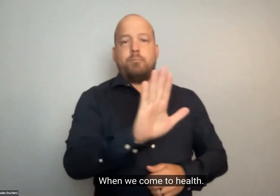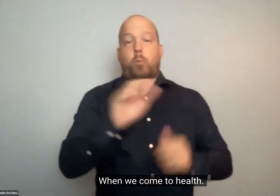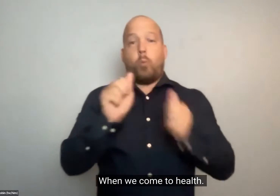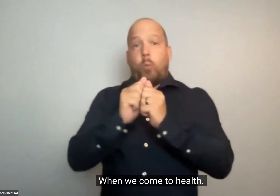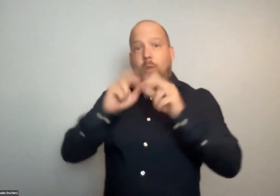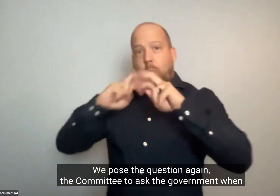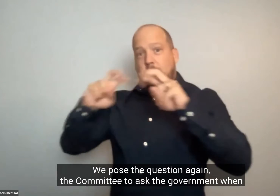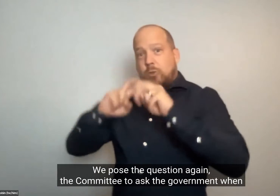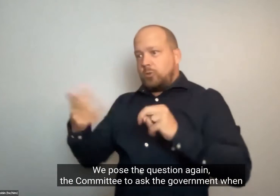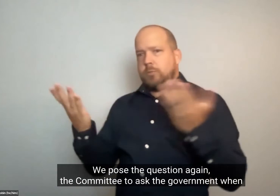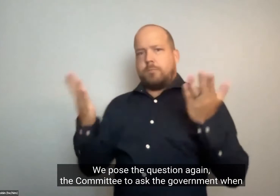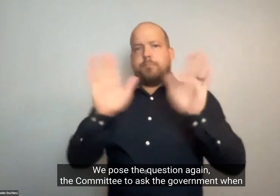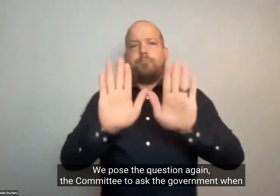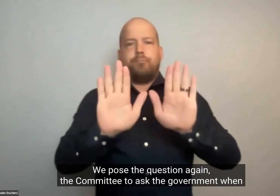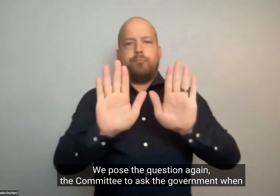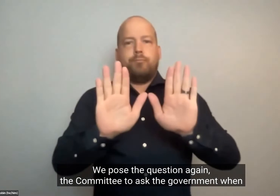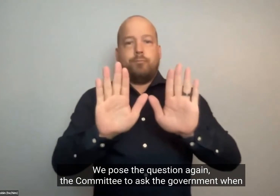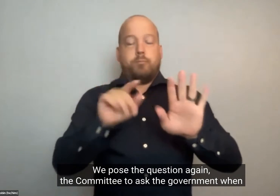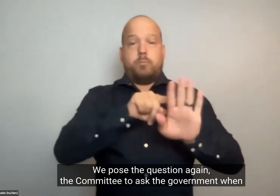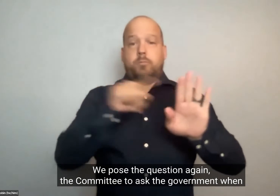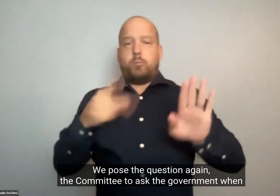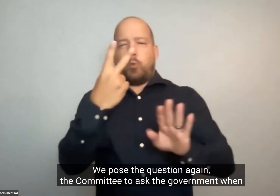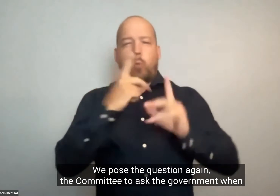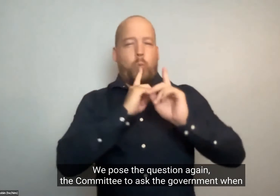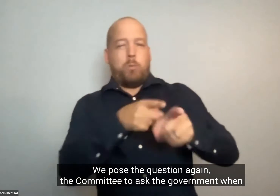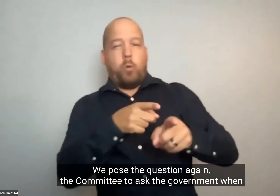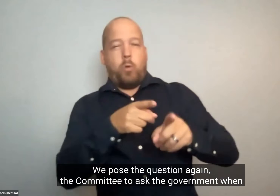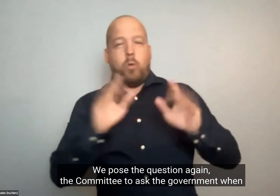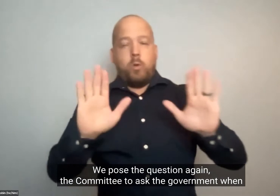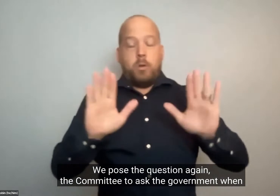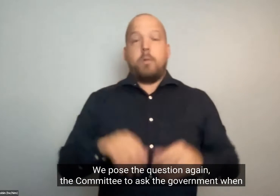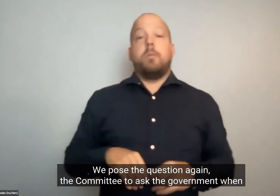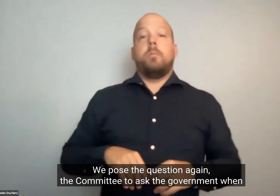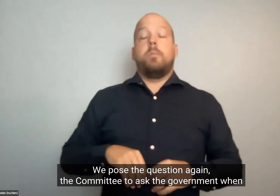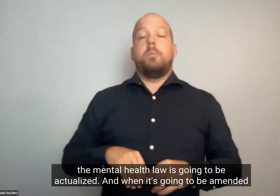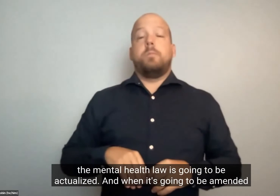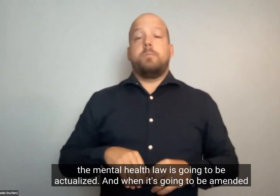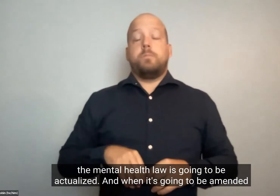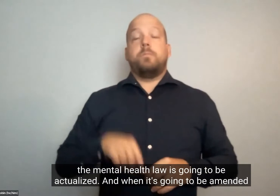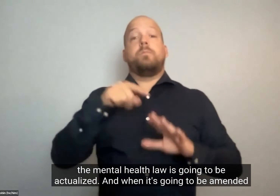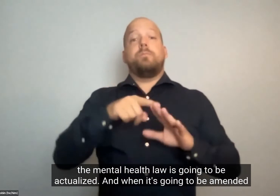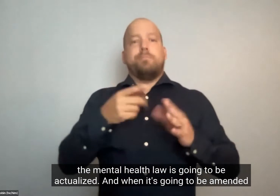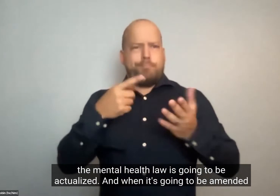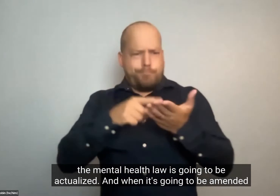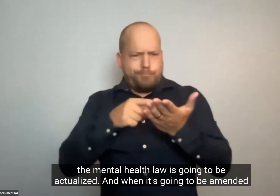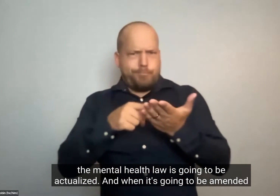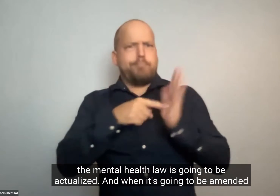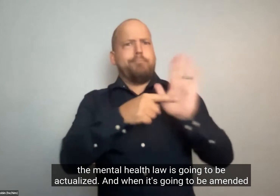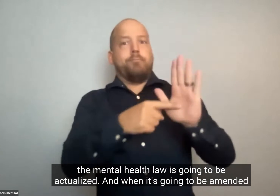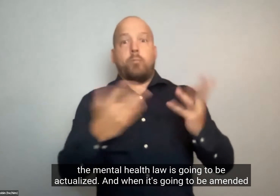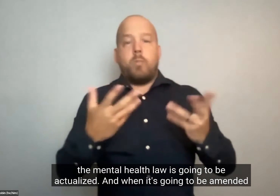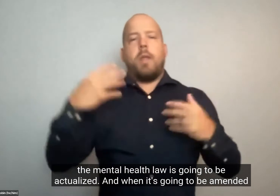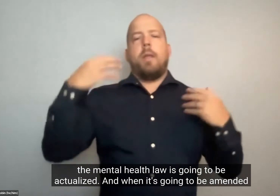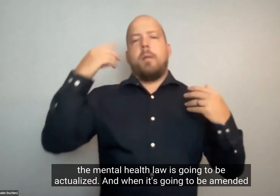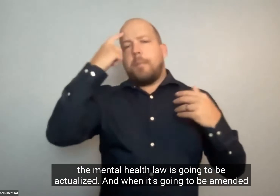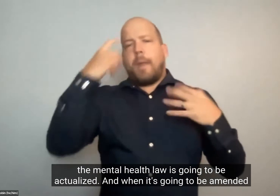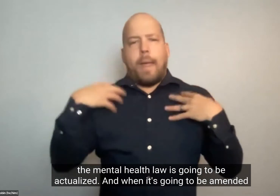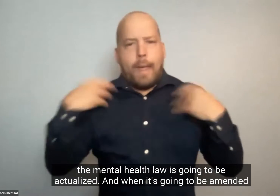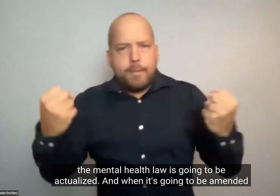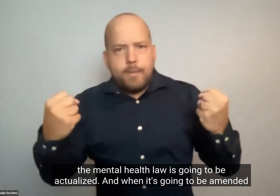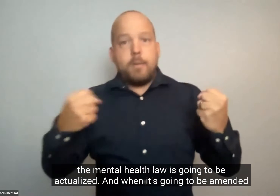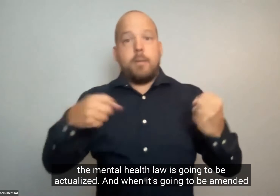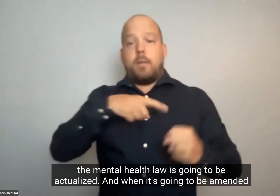on health, we pose a question again, the committee, to ask the government when the mental health law is going to